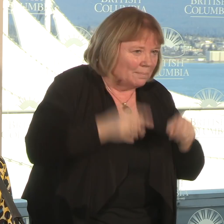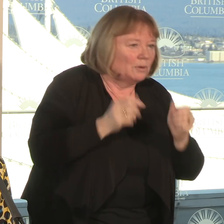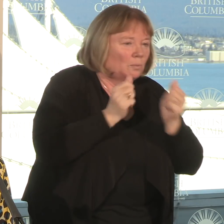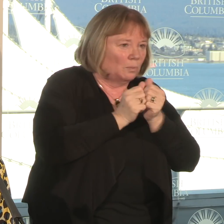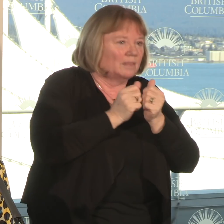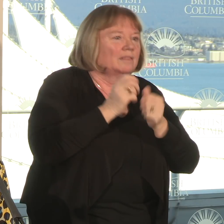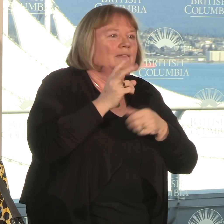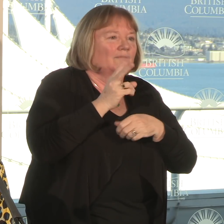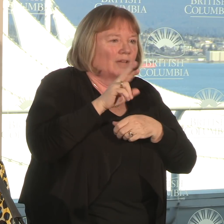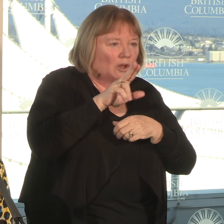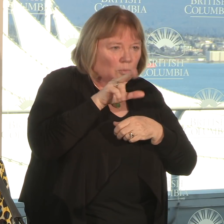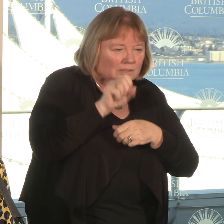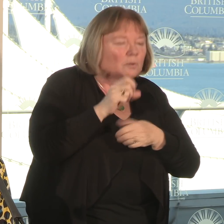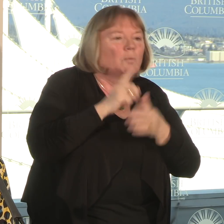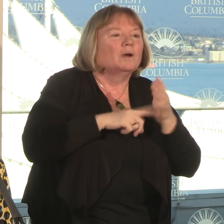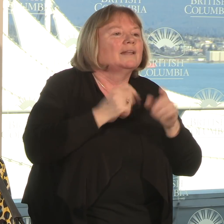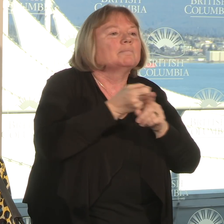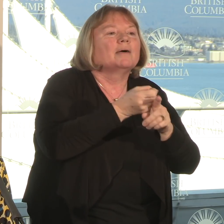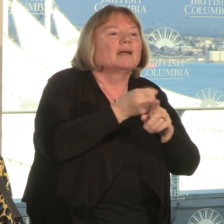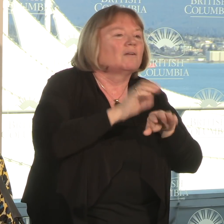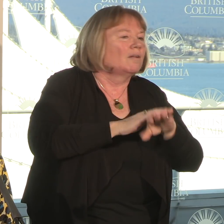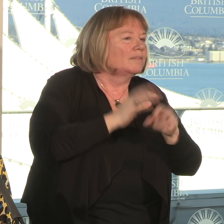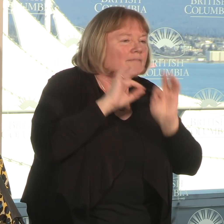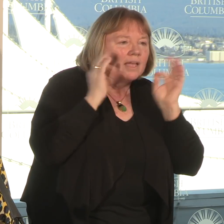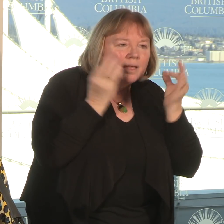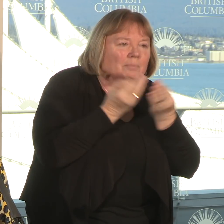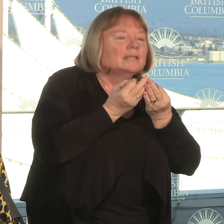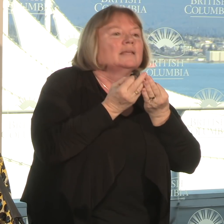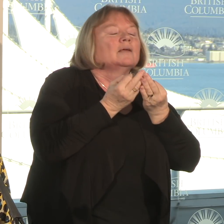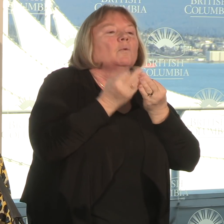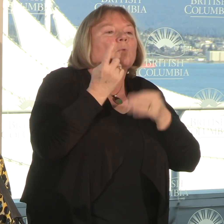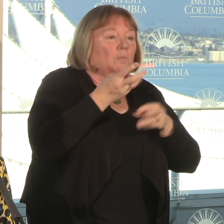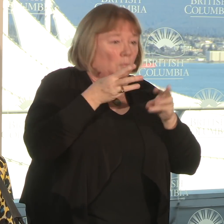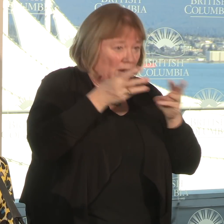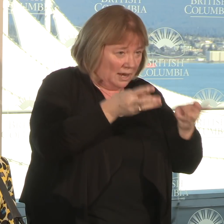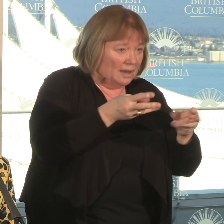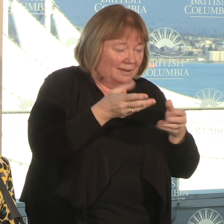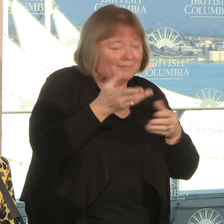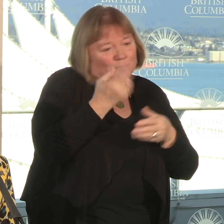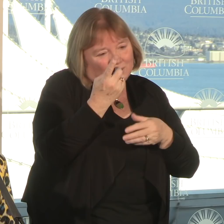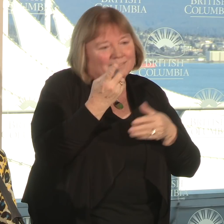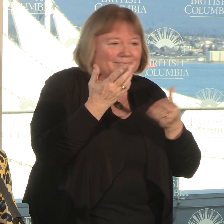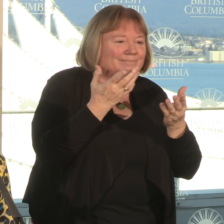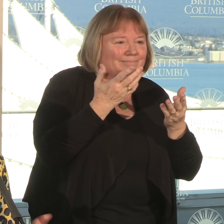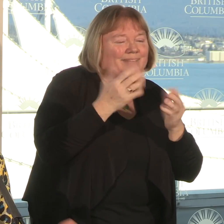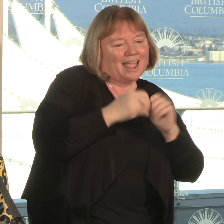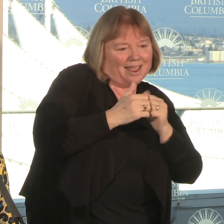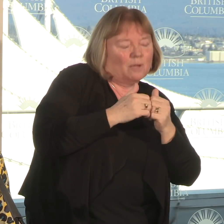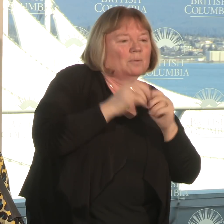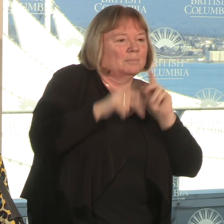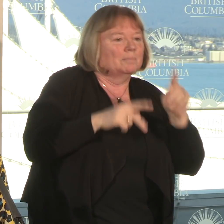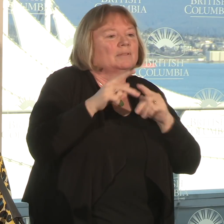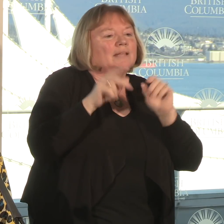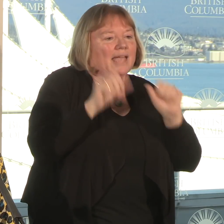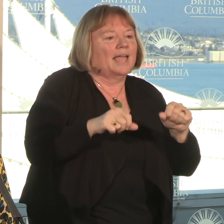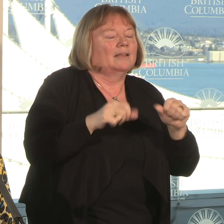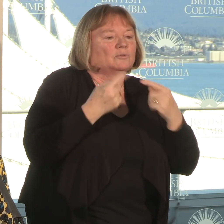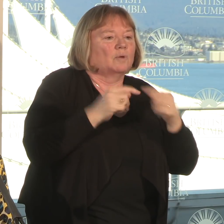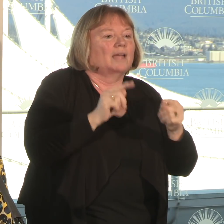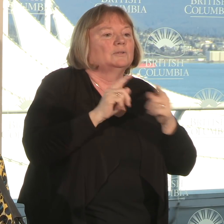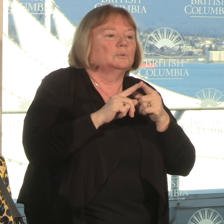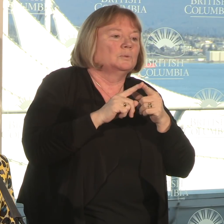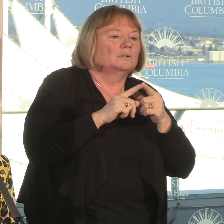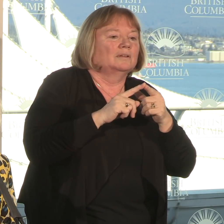the impact it's going to have on us and our families. And one of the ways that people do try and get some